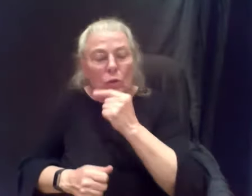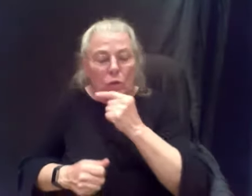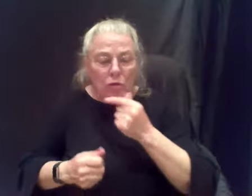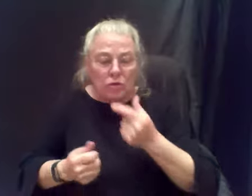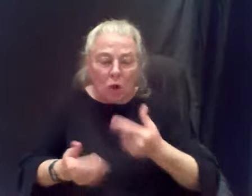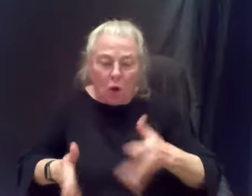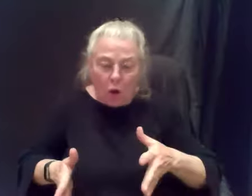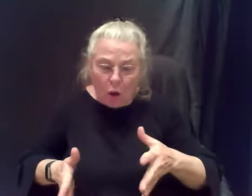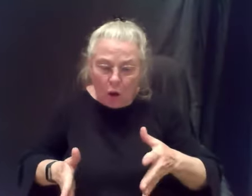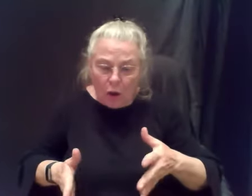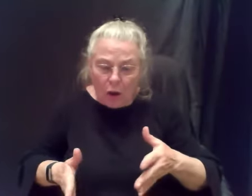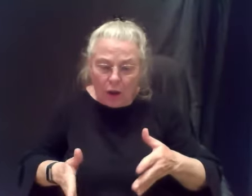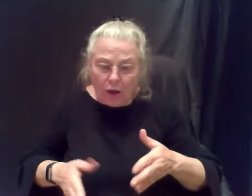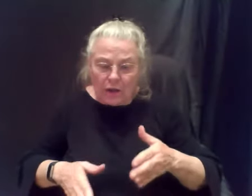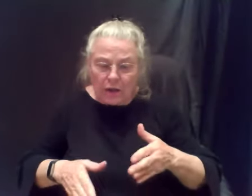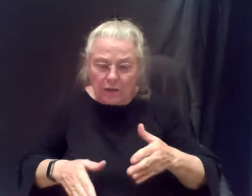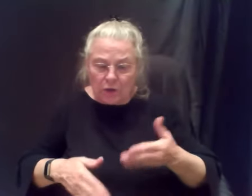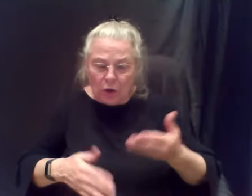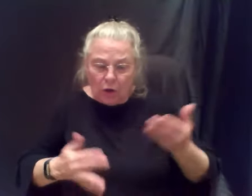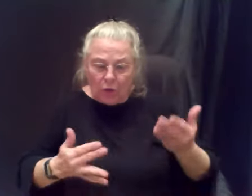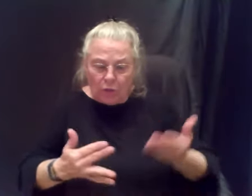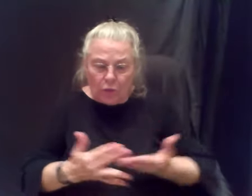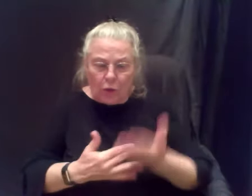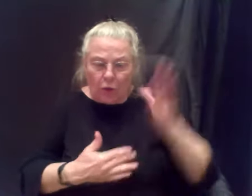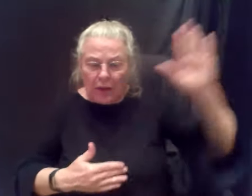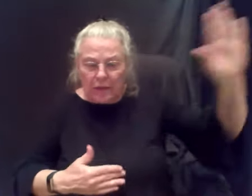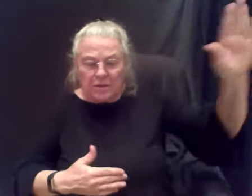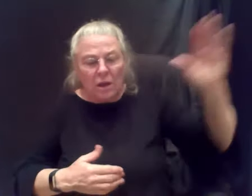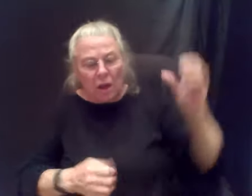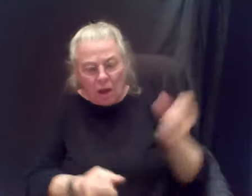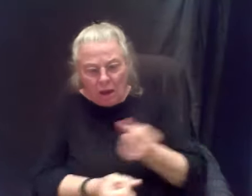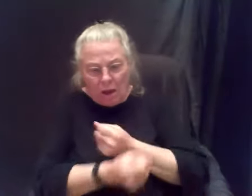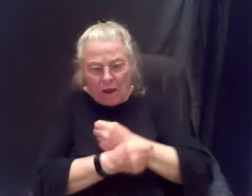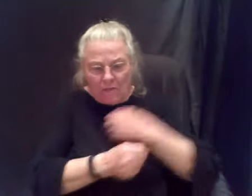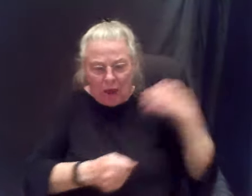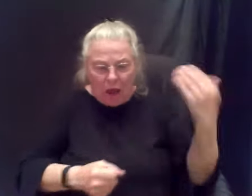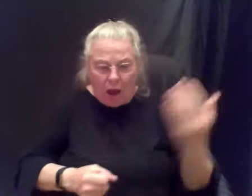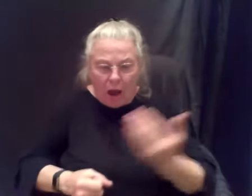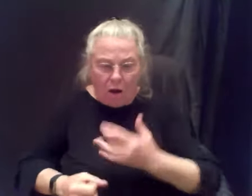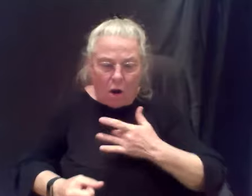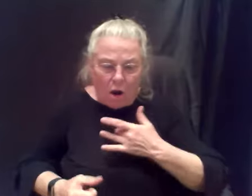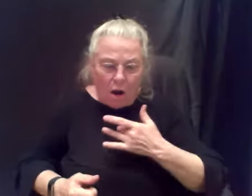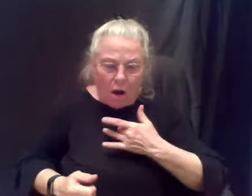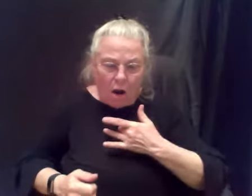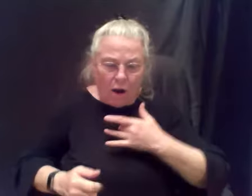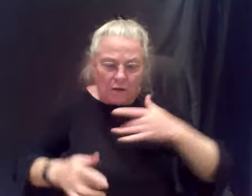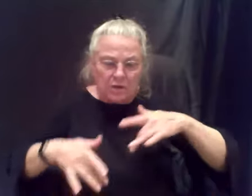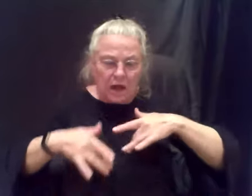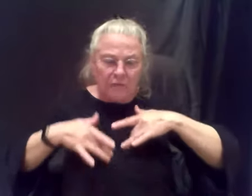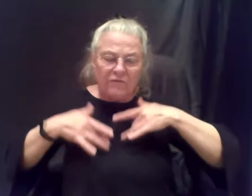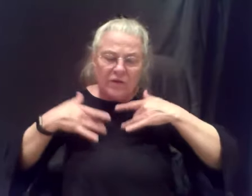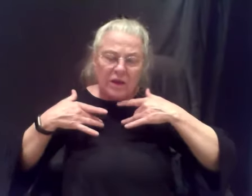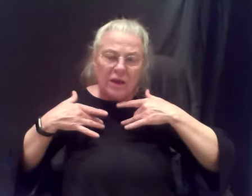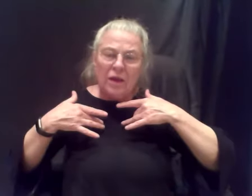who's lost? Through His love, our hearts can